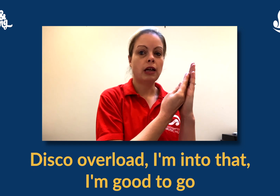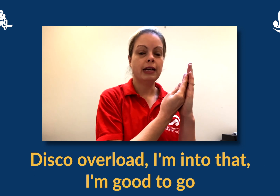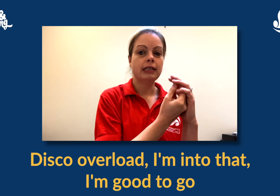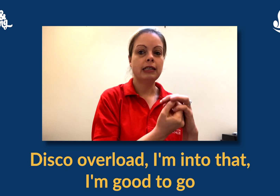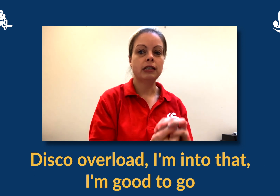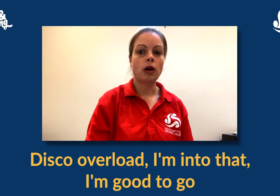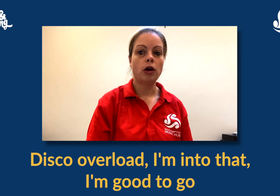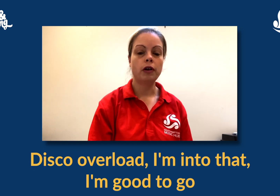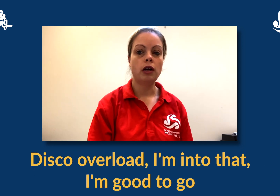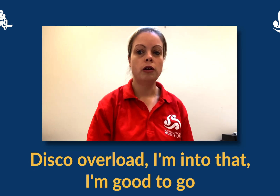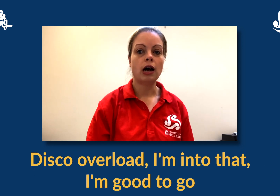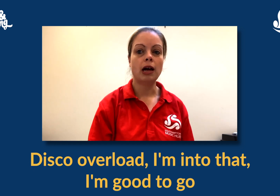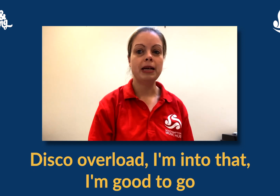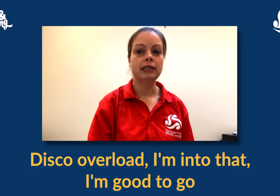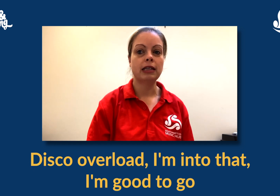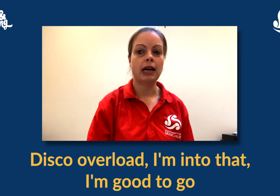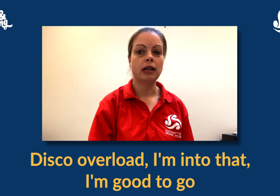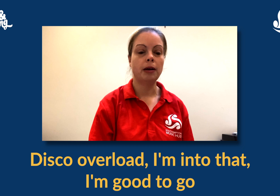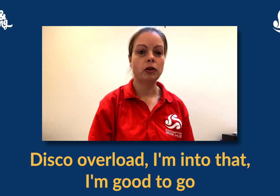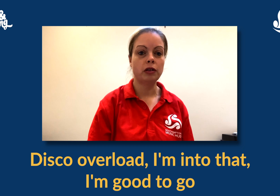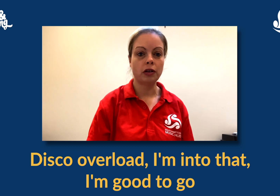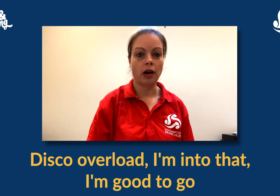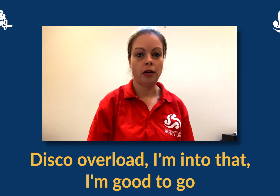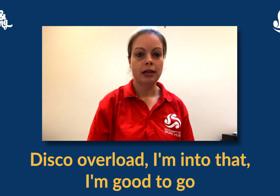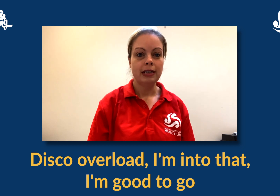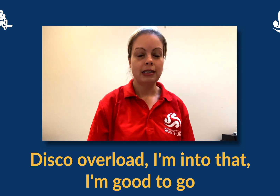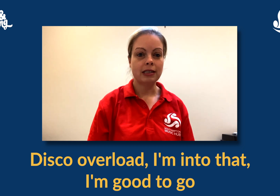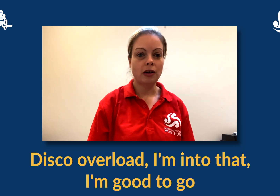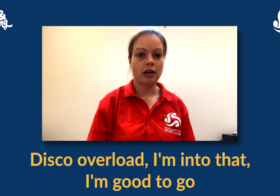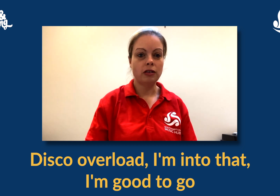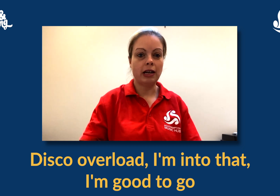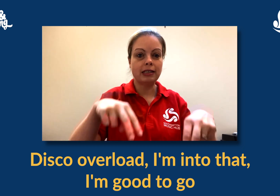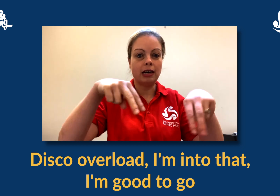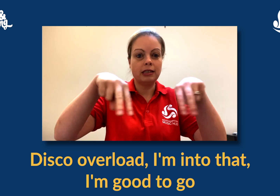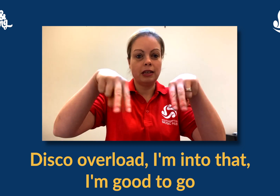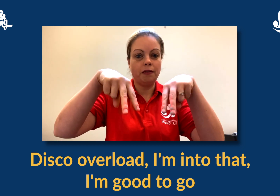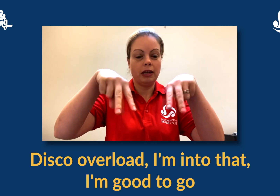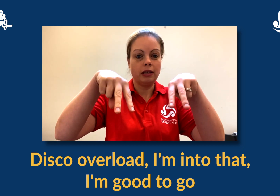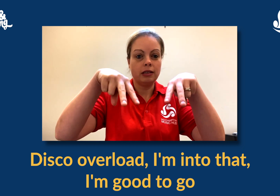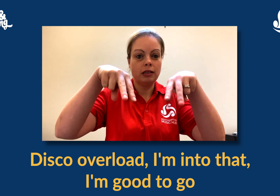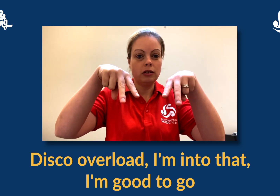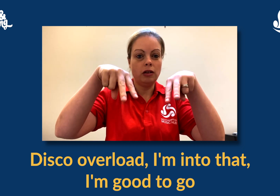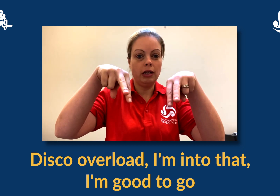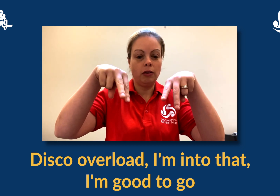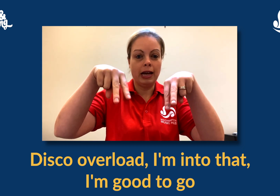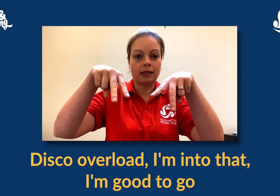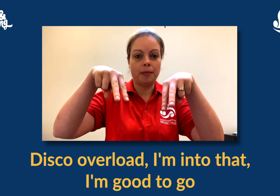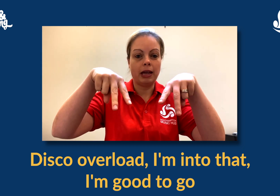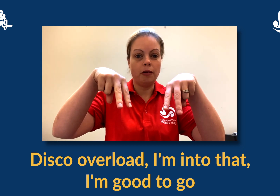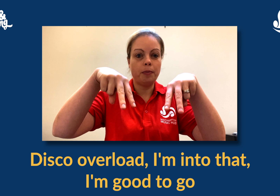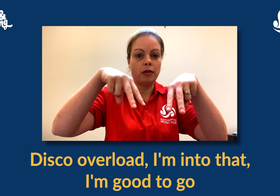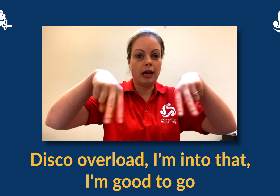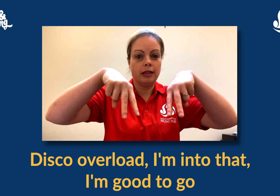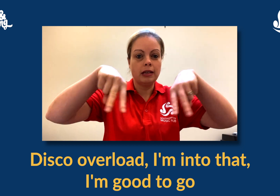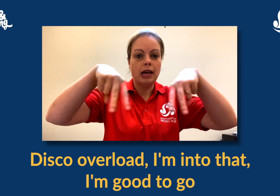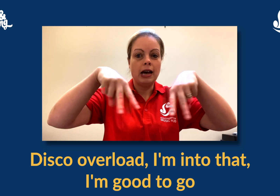Fifth line, disco overload. I'm into that. I'm good to go. Disco, you're going to do like dancing fingers 2 little legs coming out